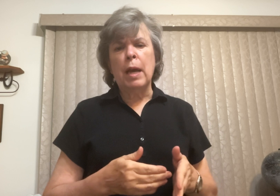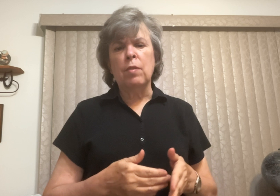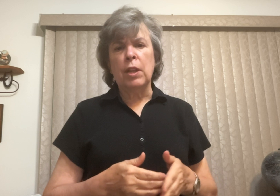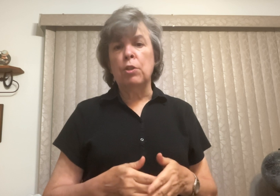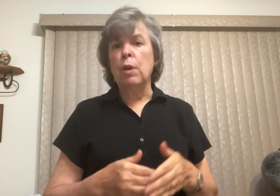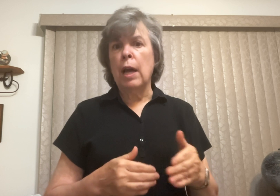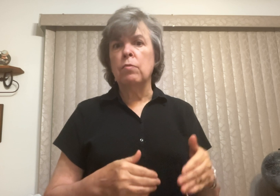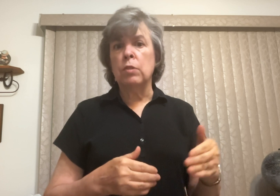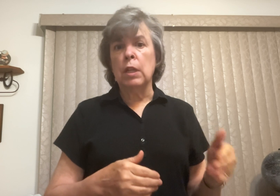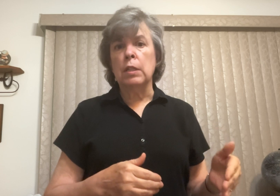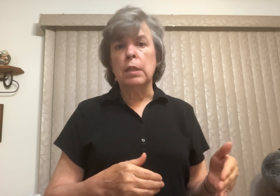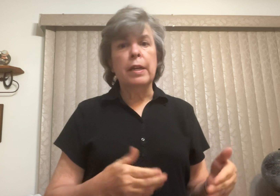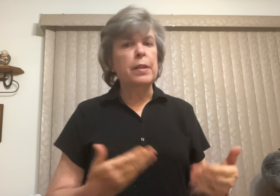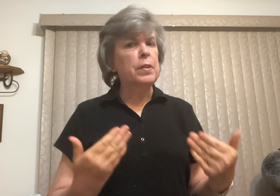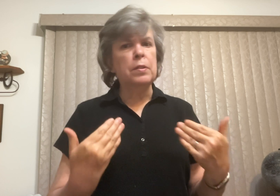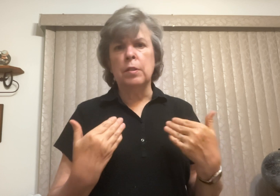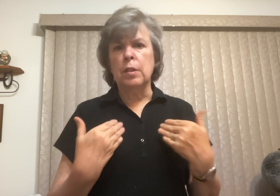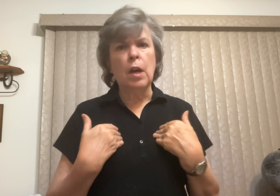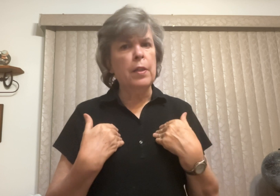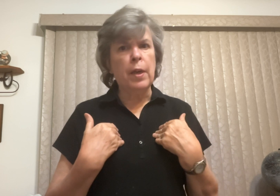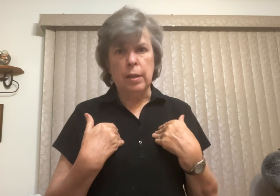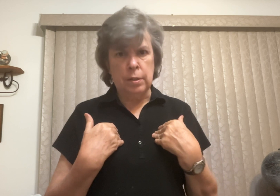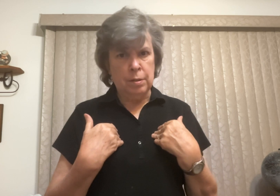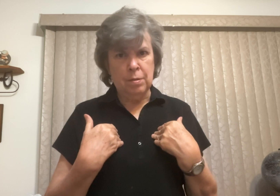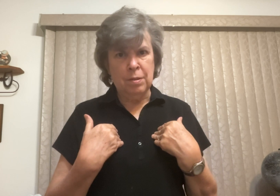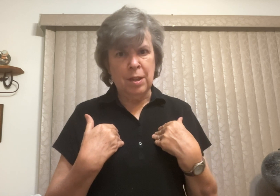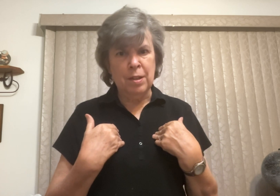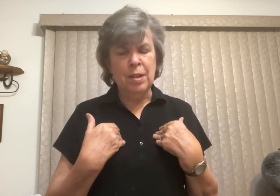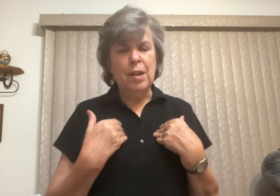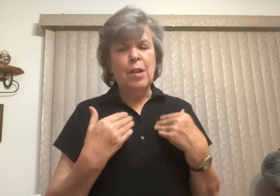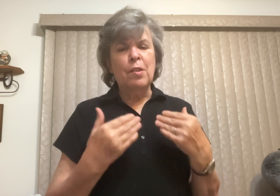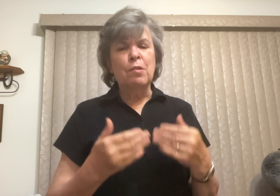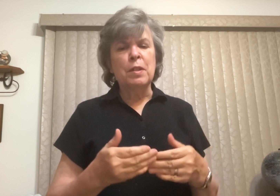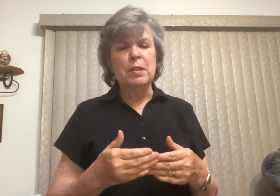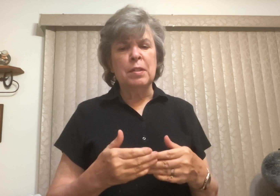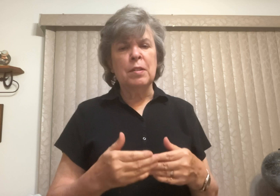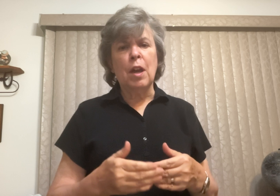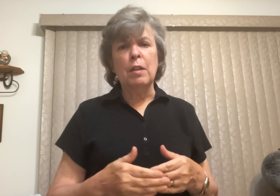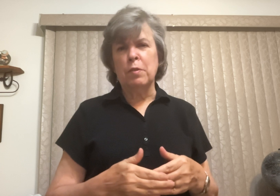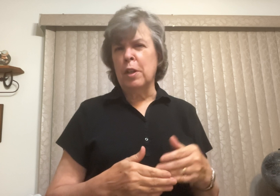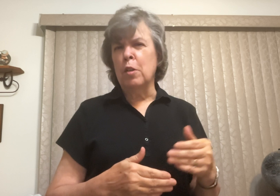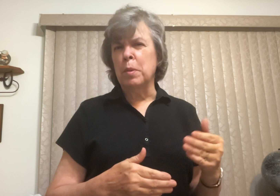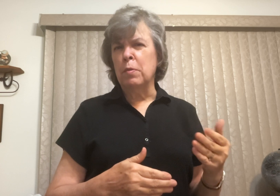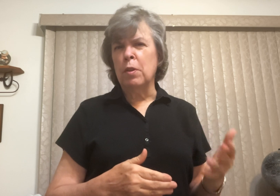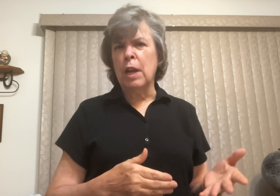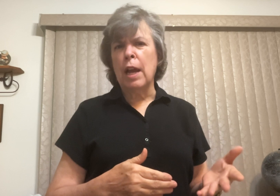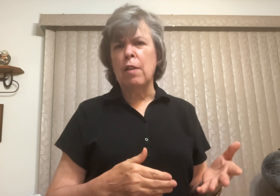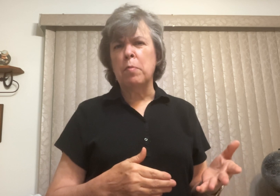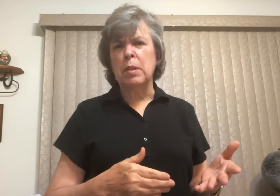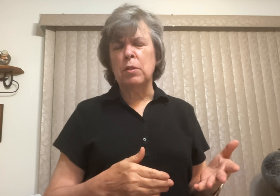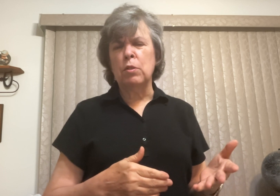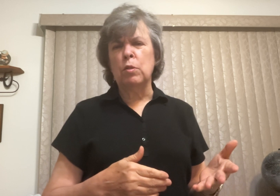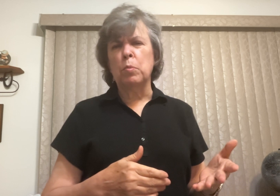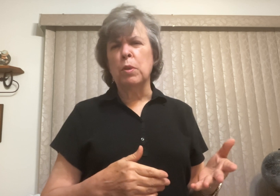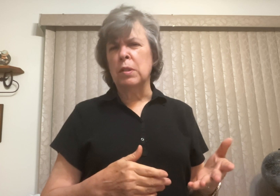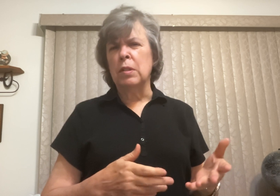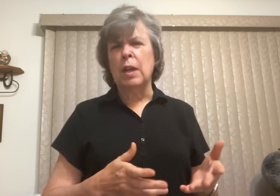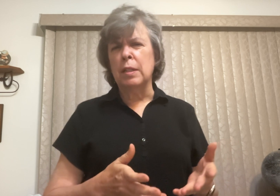like you have done it, and this is not that, okay? There is a sign for the helping verb have, but it's used more in signed